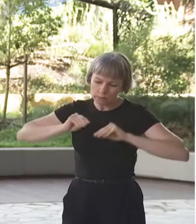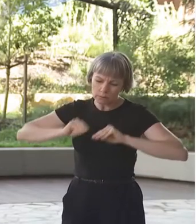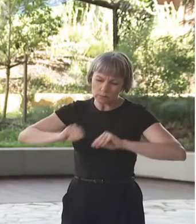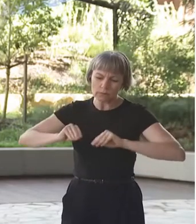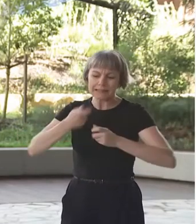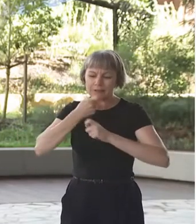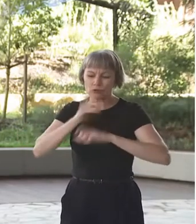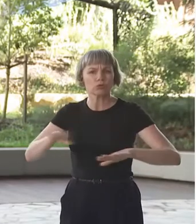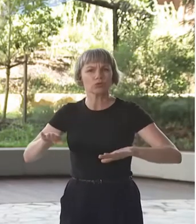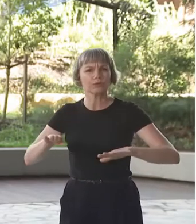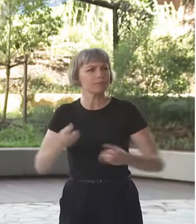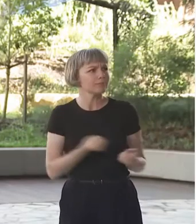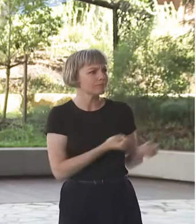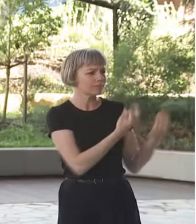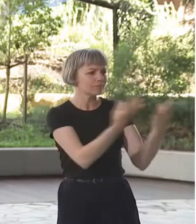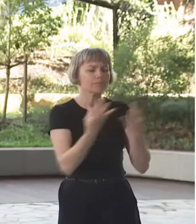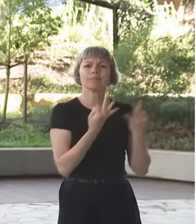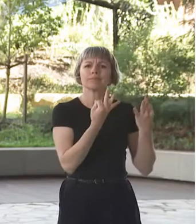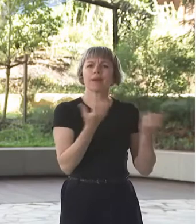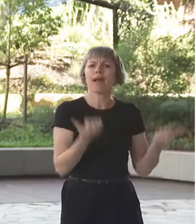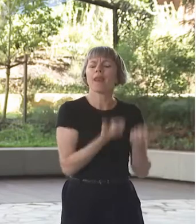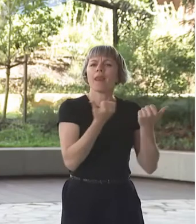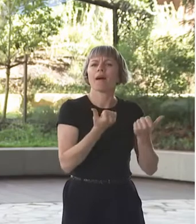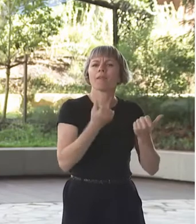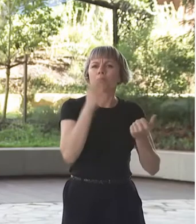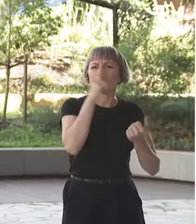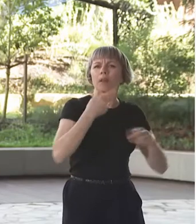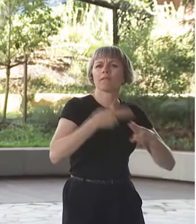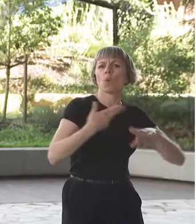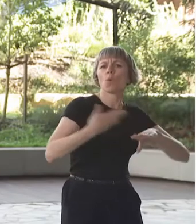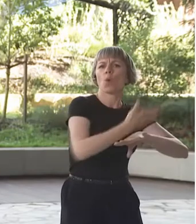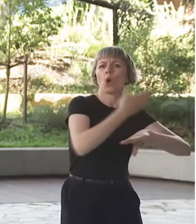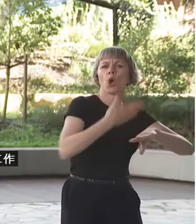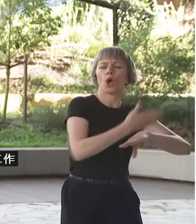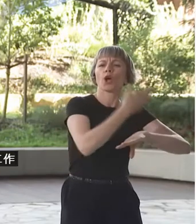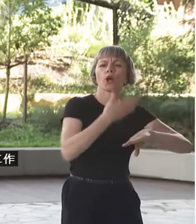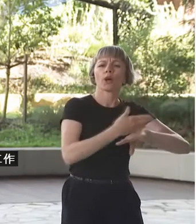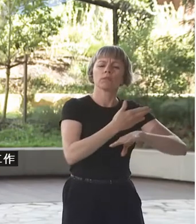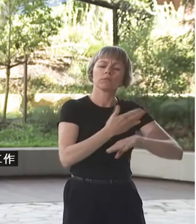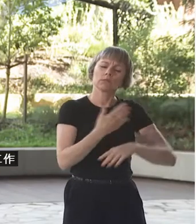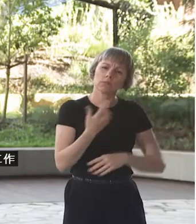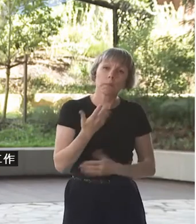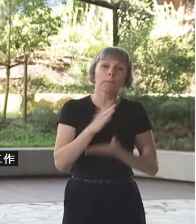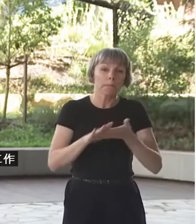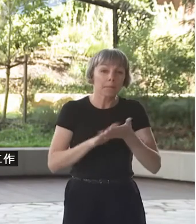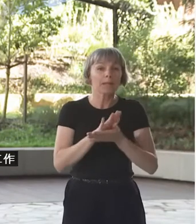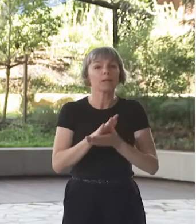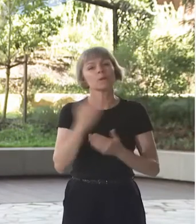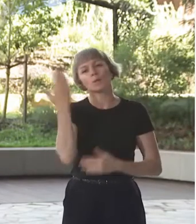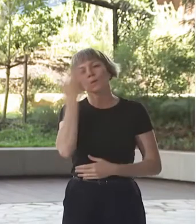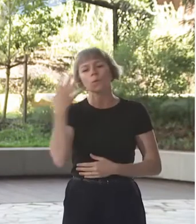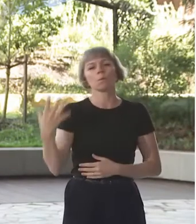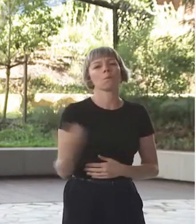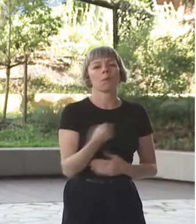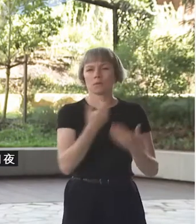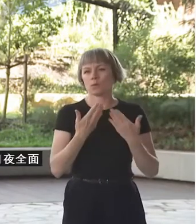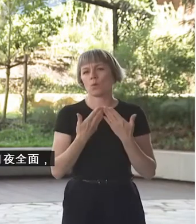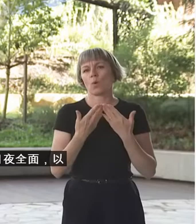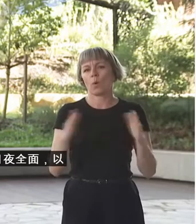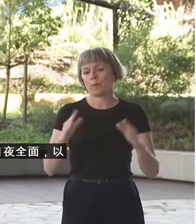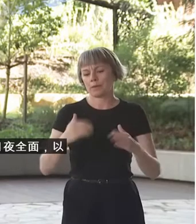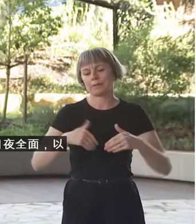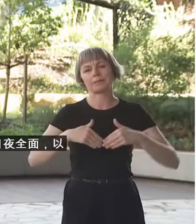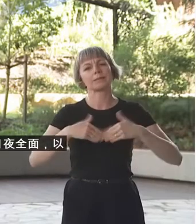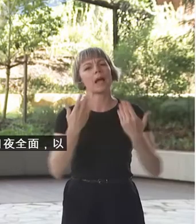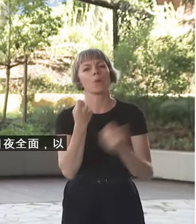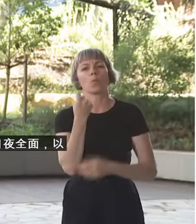There will be bumps along the way, but we will get through it. We are working right across the board day and night with every team across